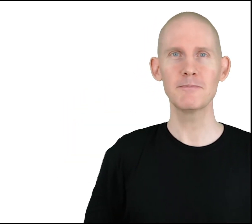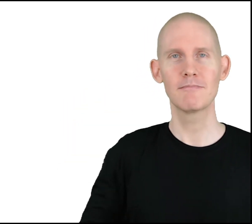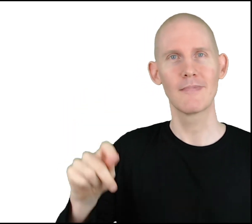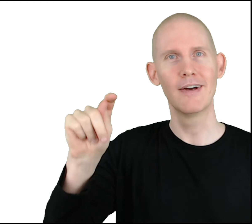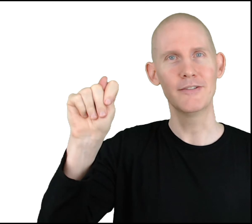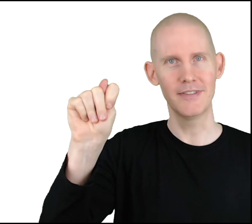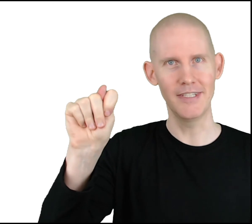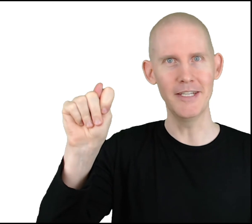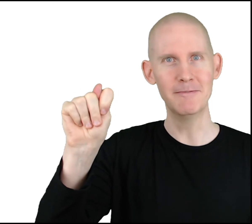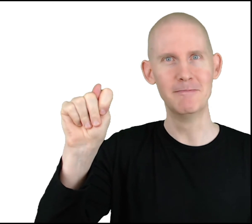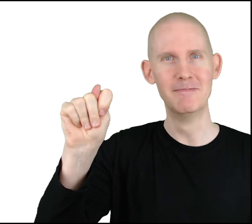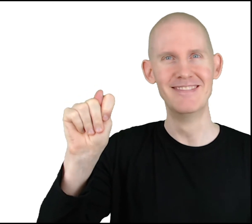T.